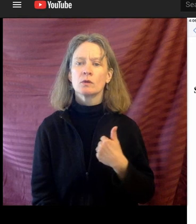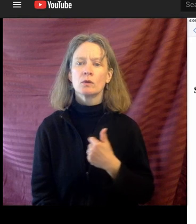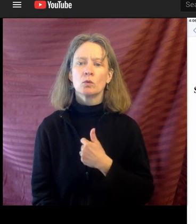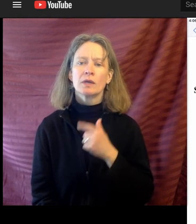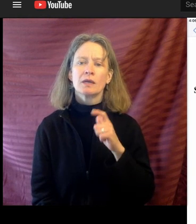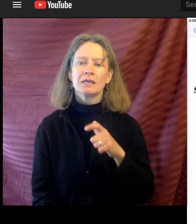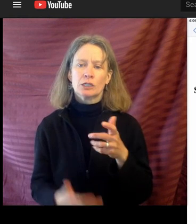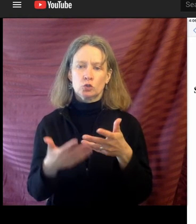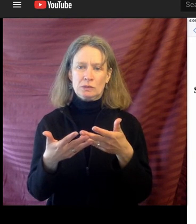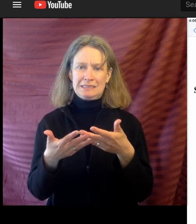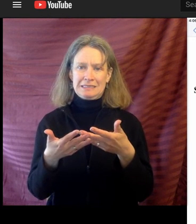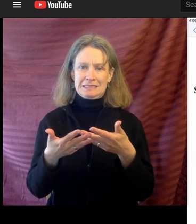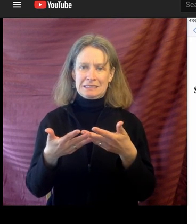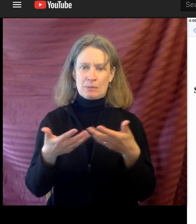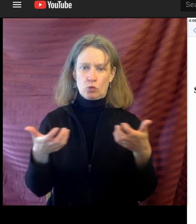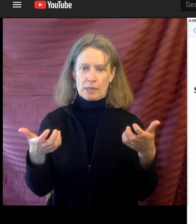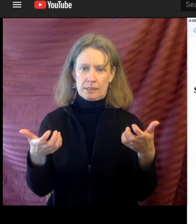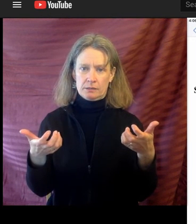separate